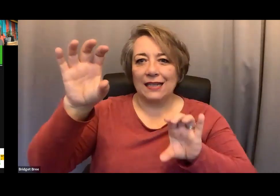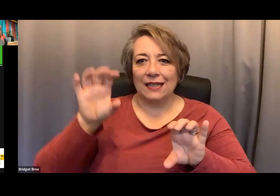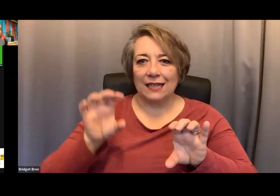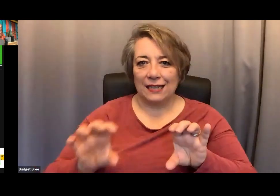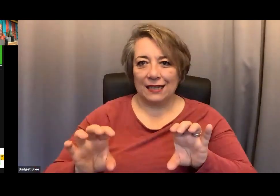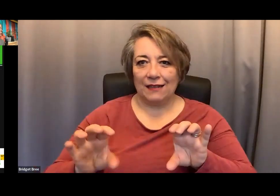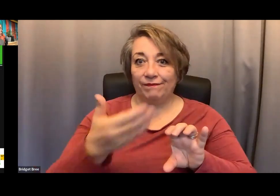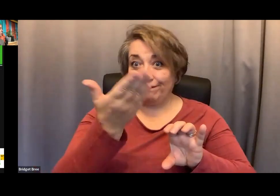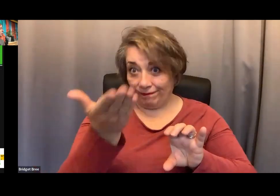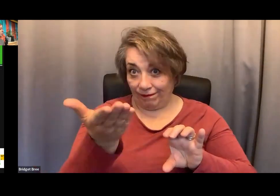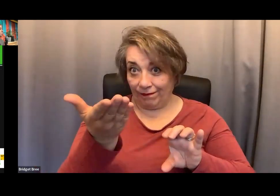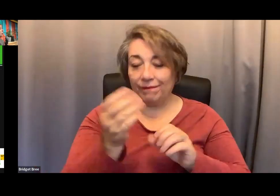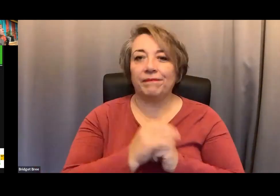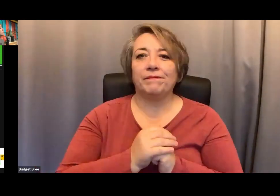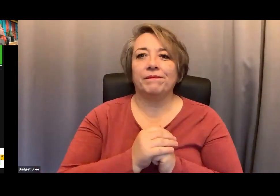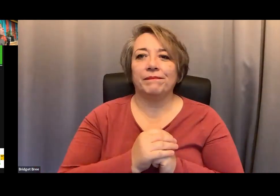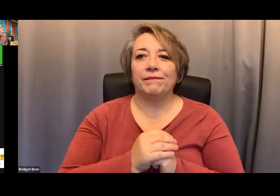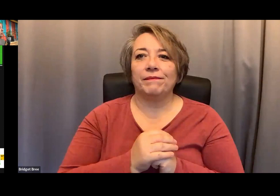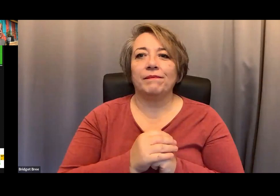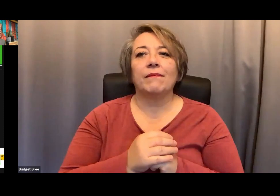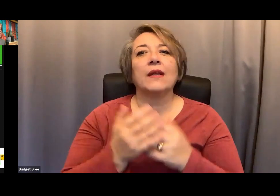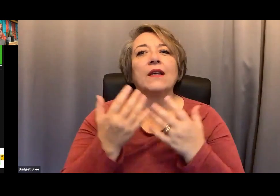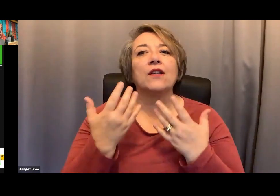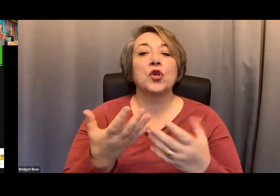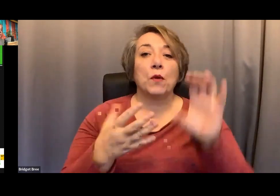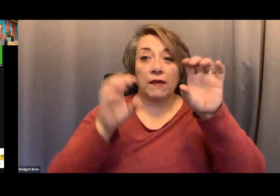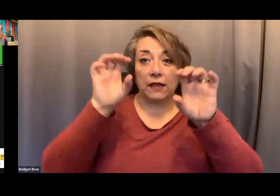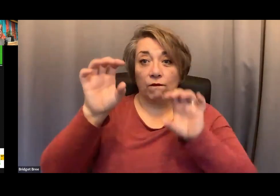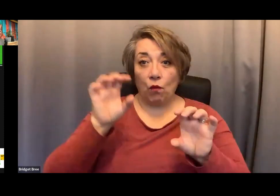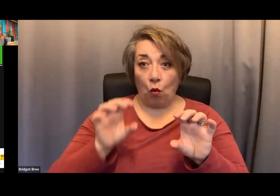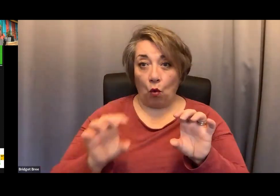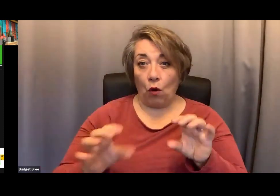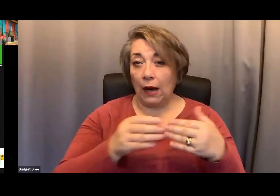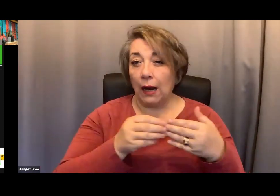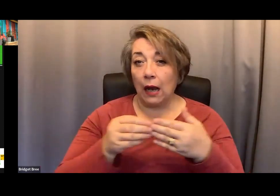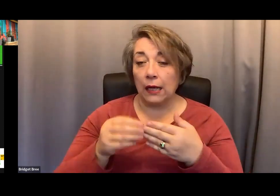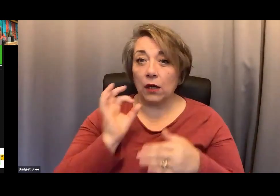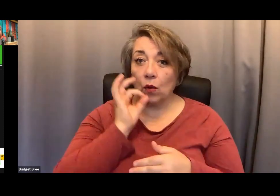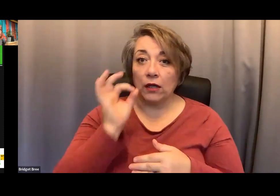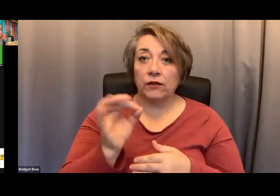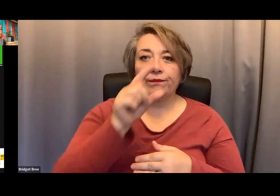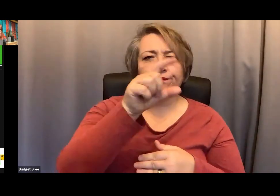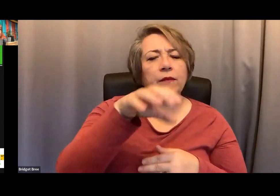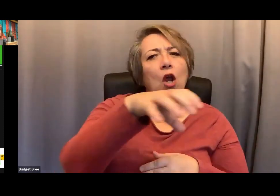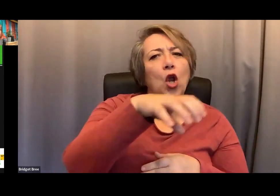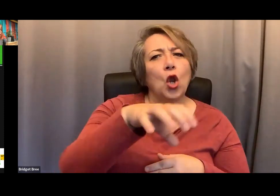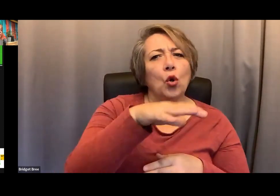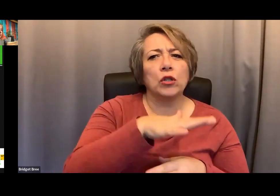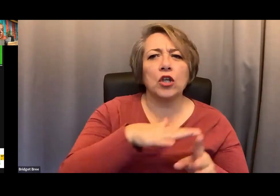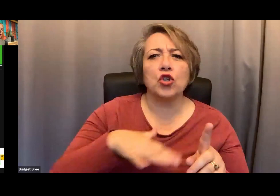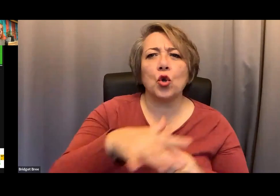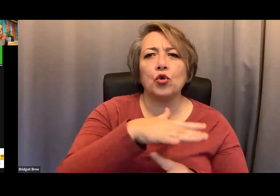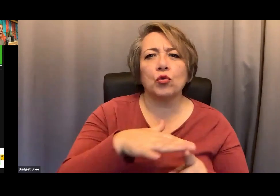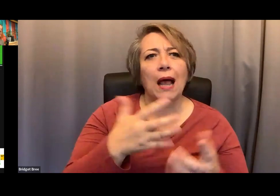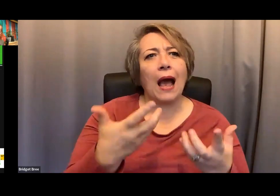social, and the global ecological. So we have these four guiding questions. The first one, the local social one: how can all the people of our place